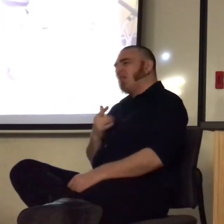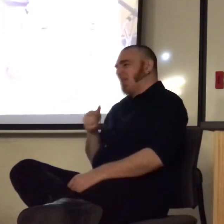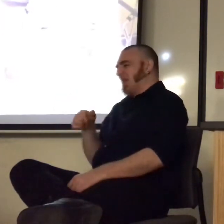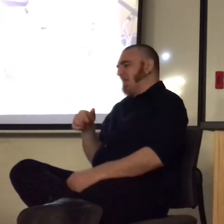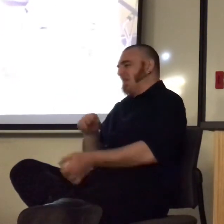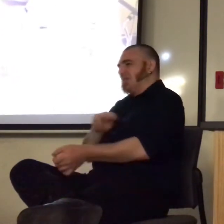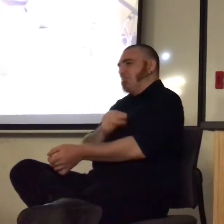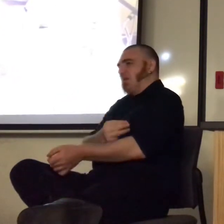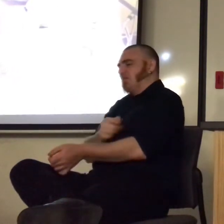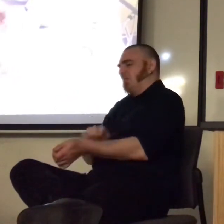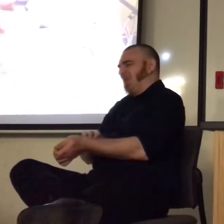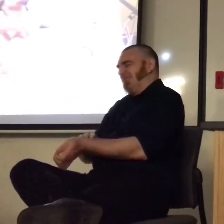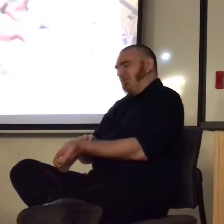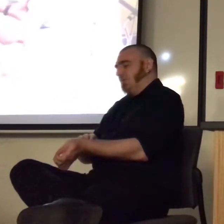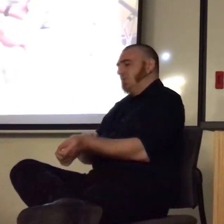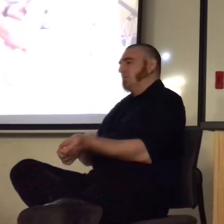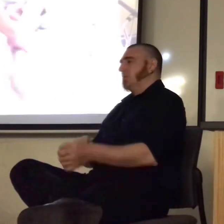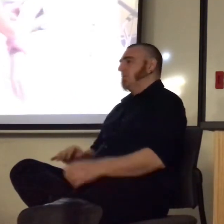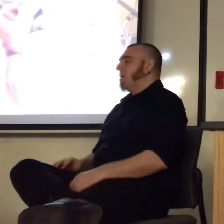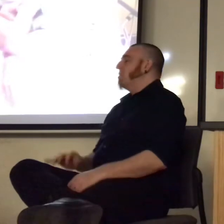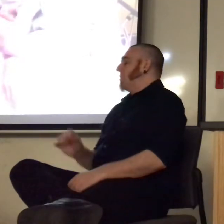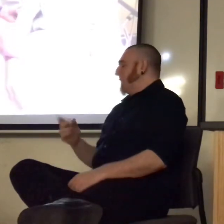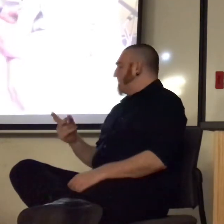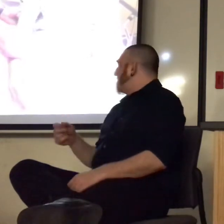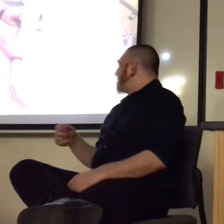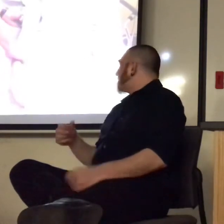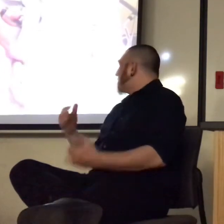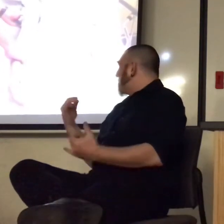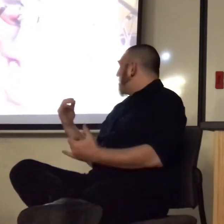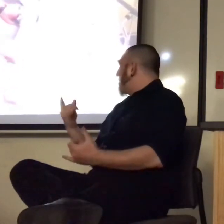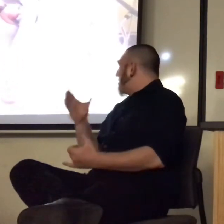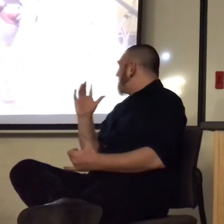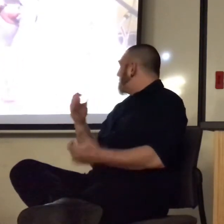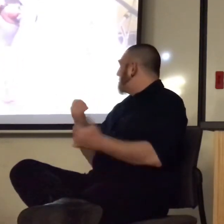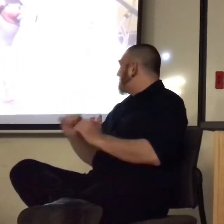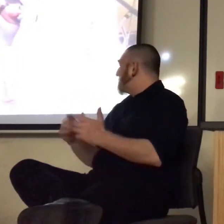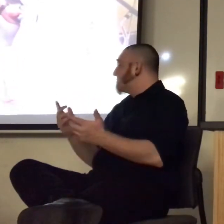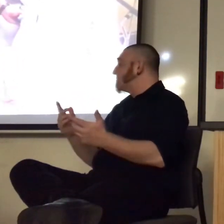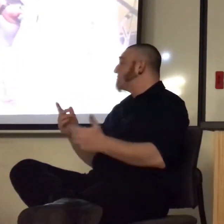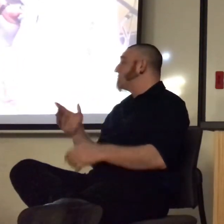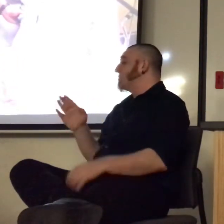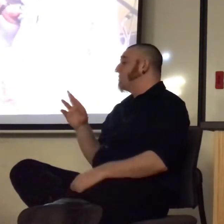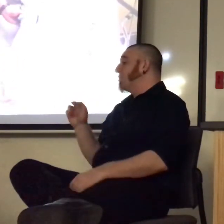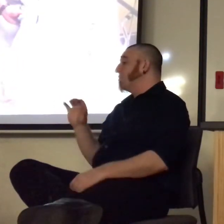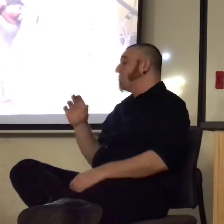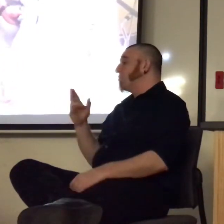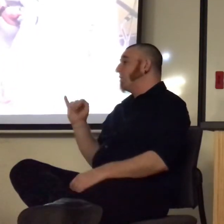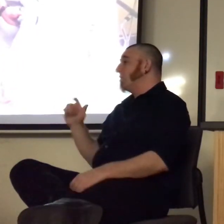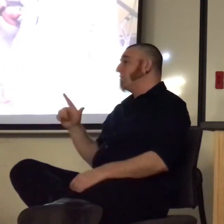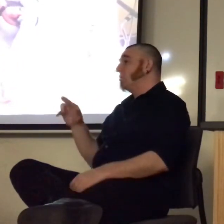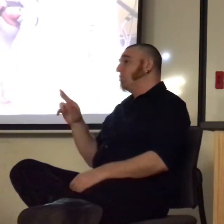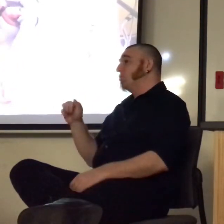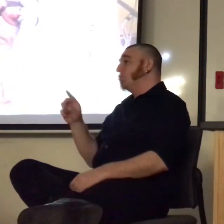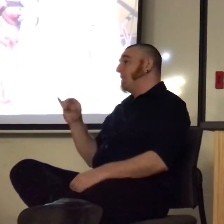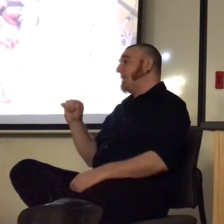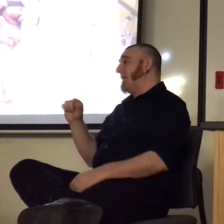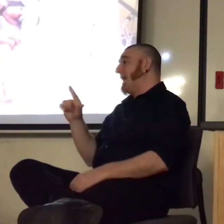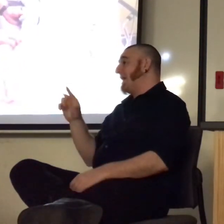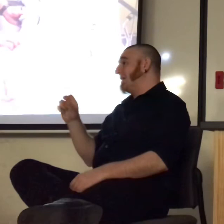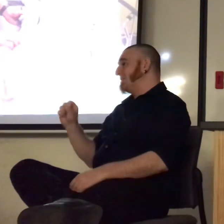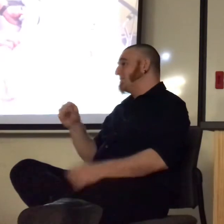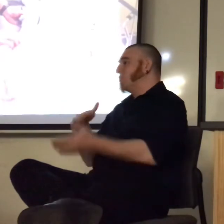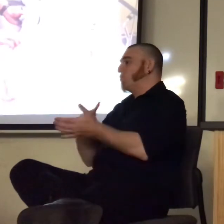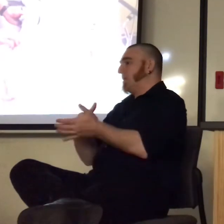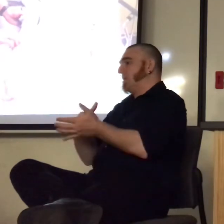muscle. Okay. What we're going to try now is we're going to test the for brachioradialis weakness, okay. Radial